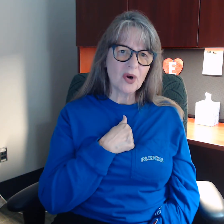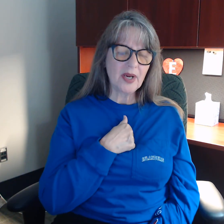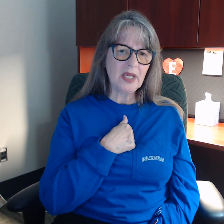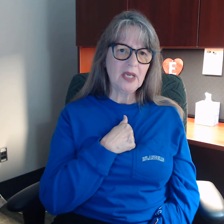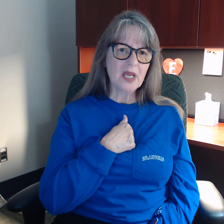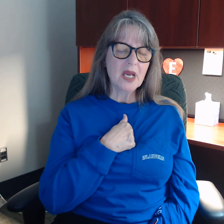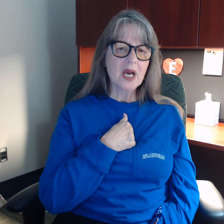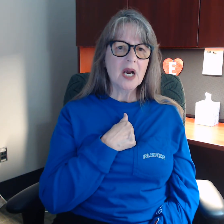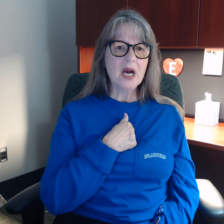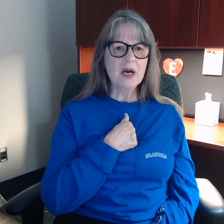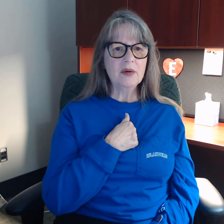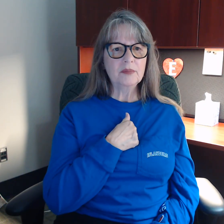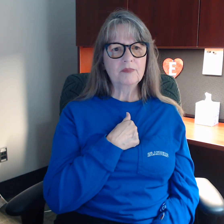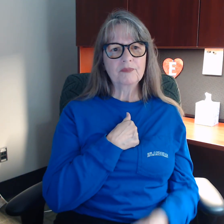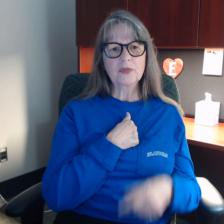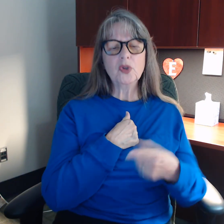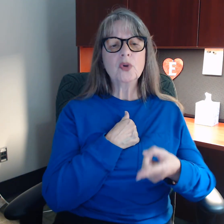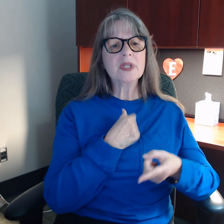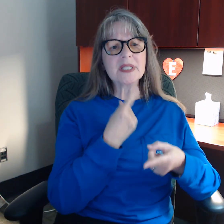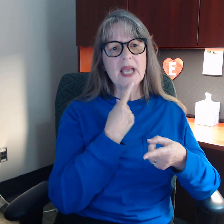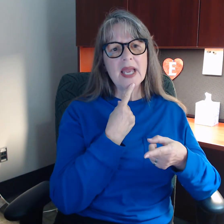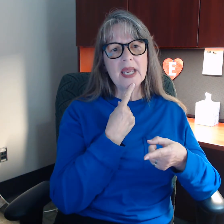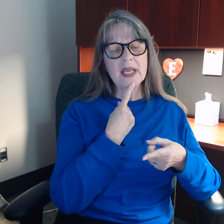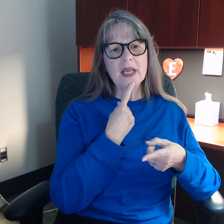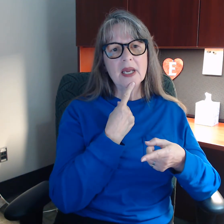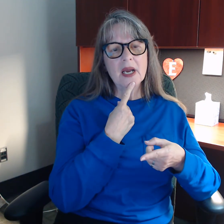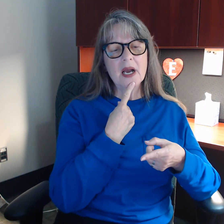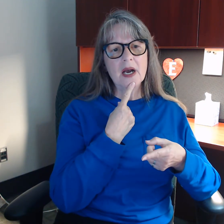sorry. You could say,